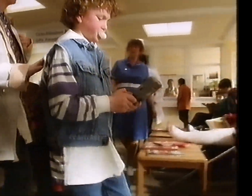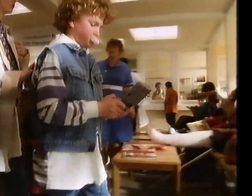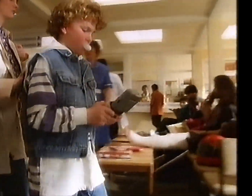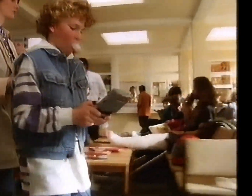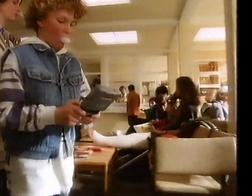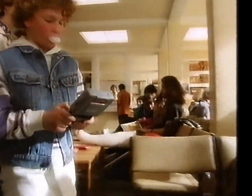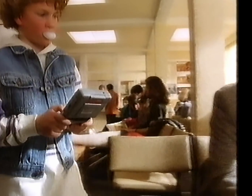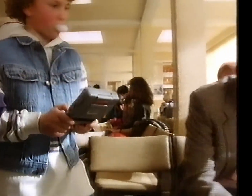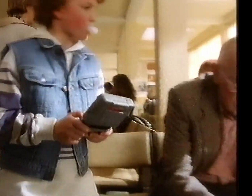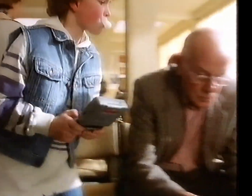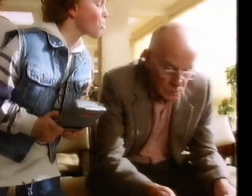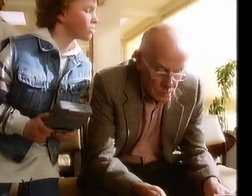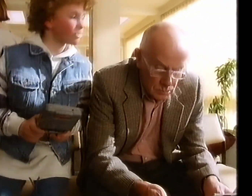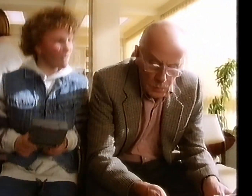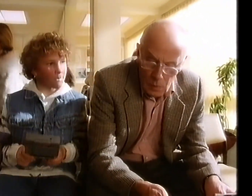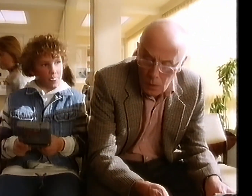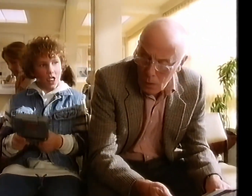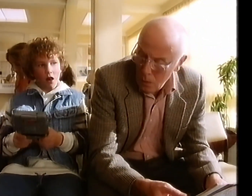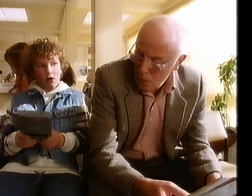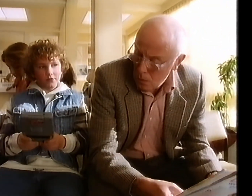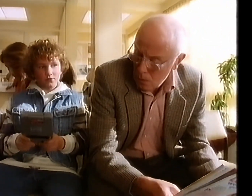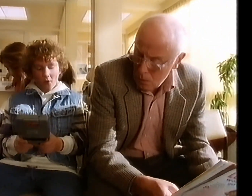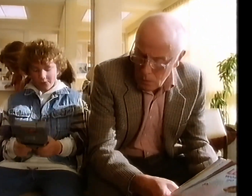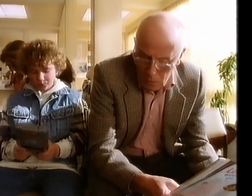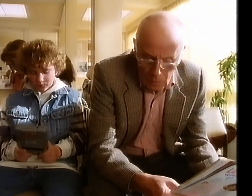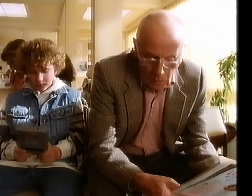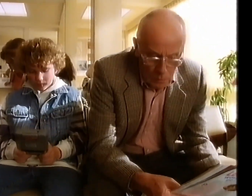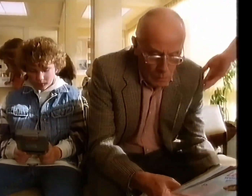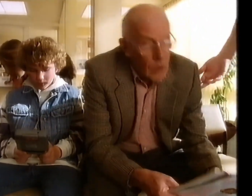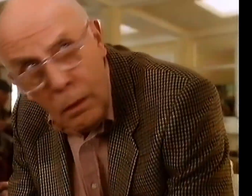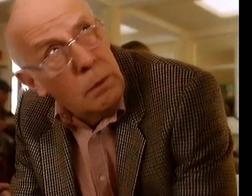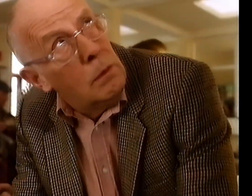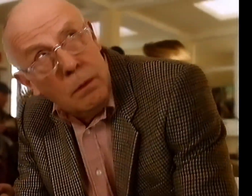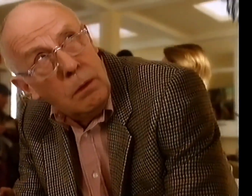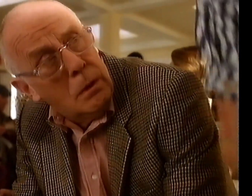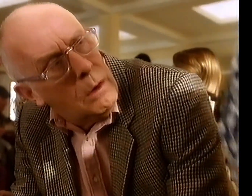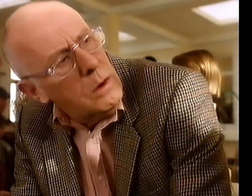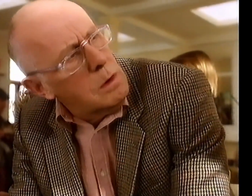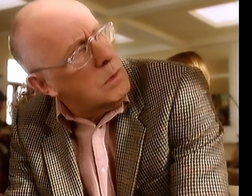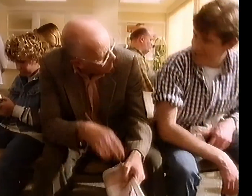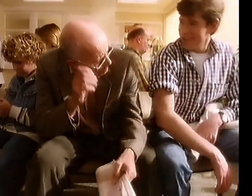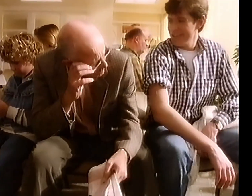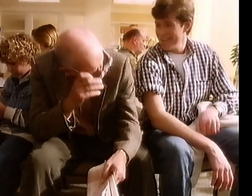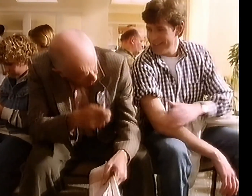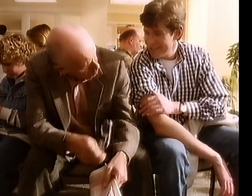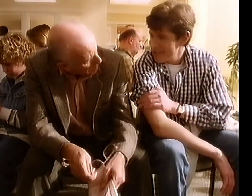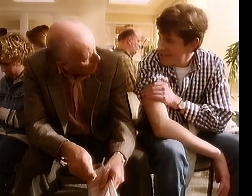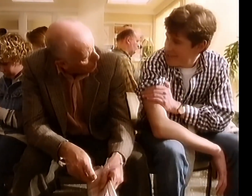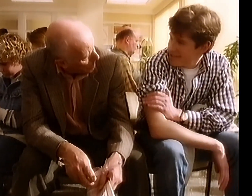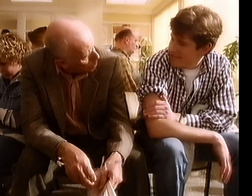Dr. Patel to reception, please. Dr. Patel to reception. Dad, Oh, to what I owe the pleasure.